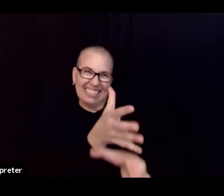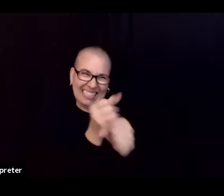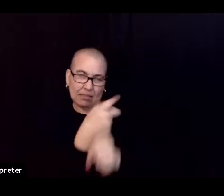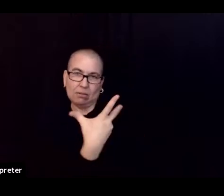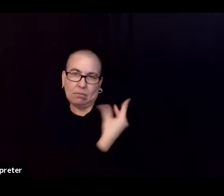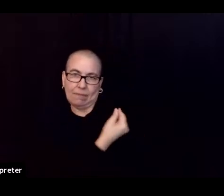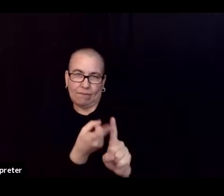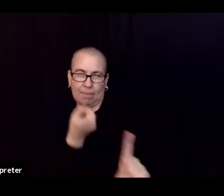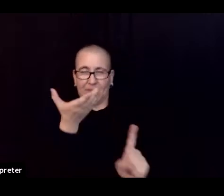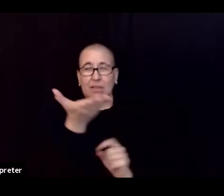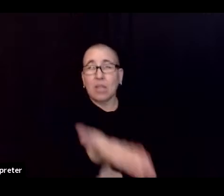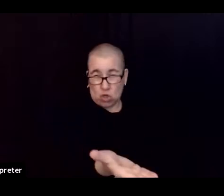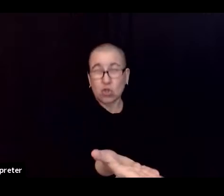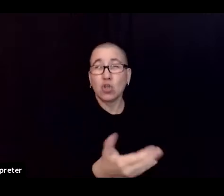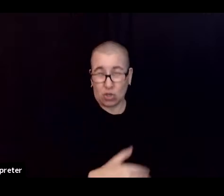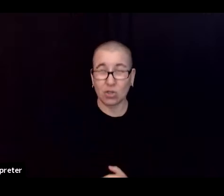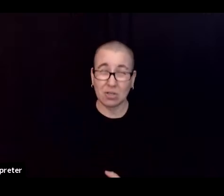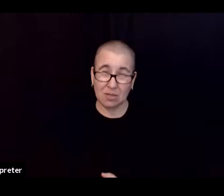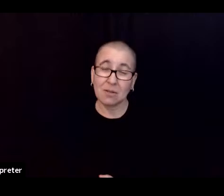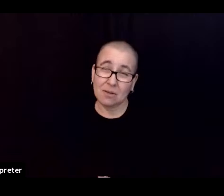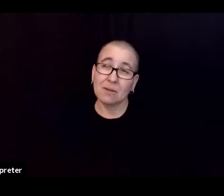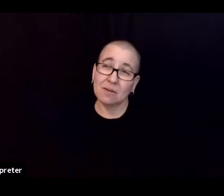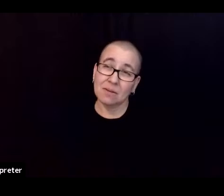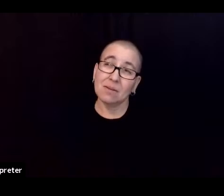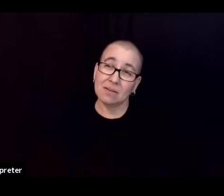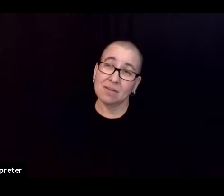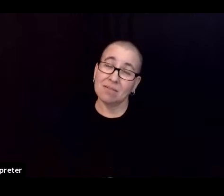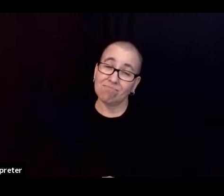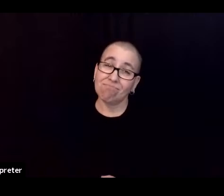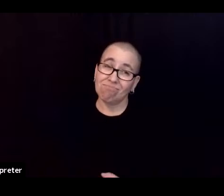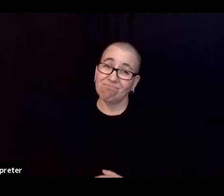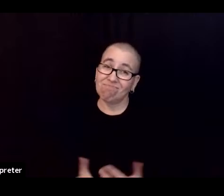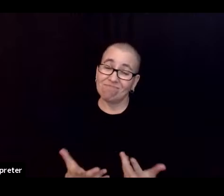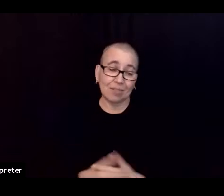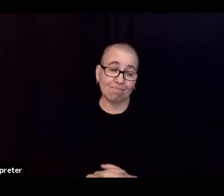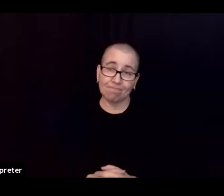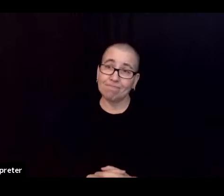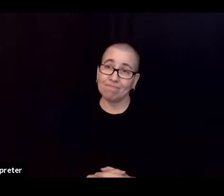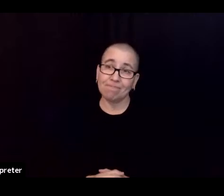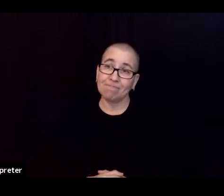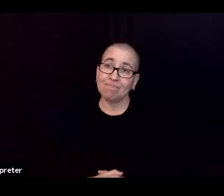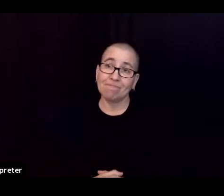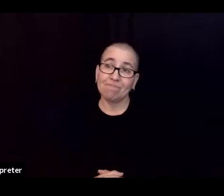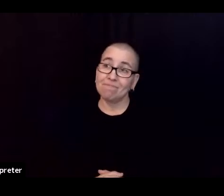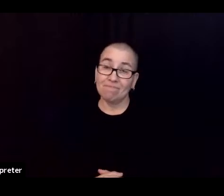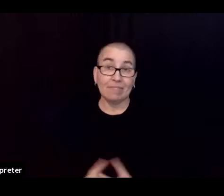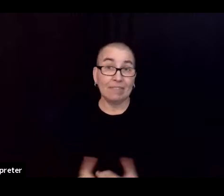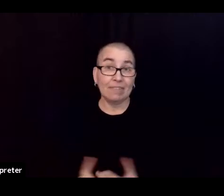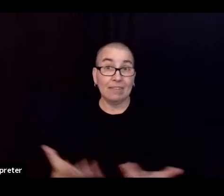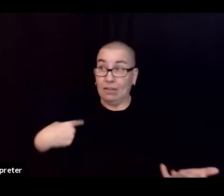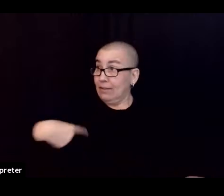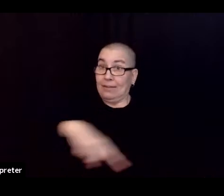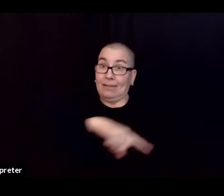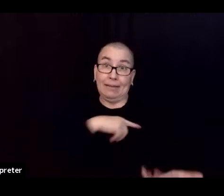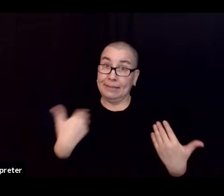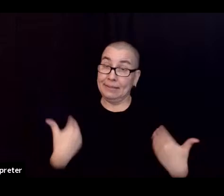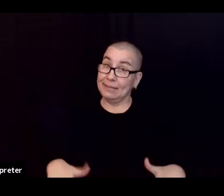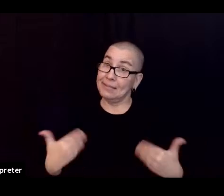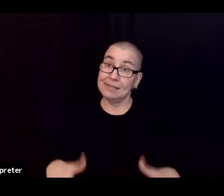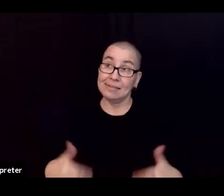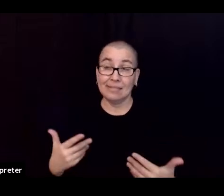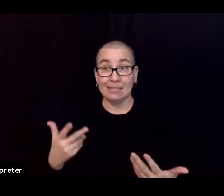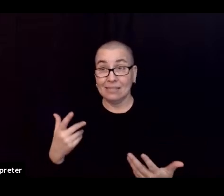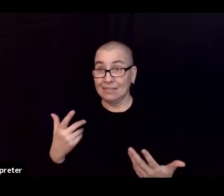most people, as is true for many of us, who've been called by our providers by virtue of being in